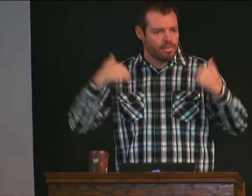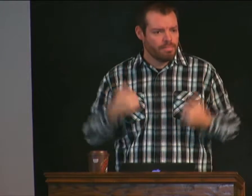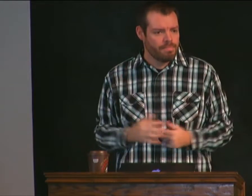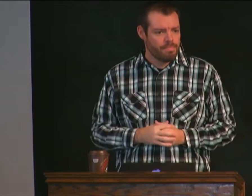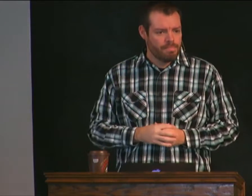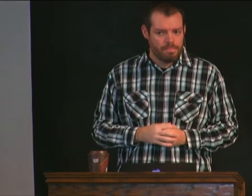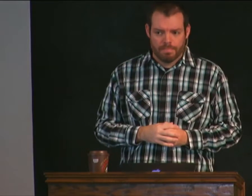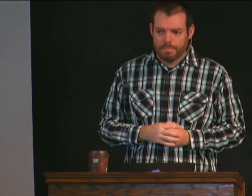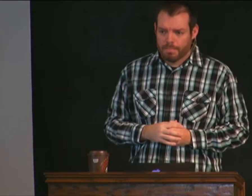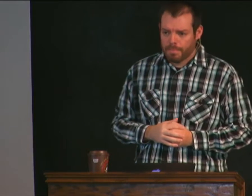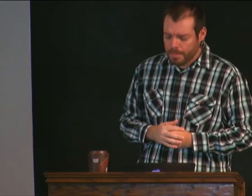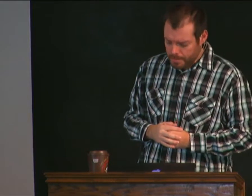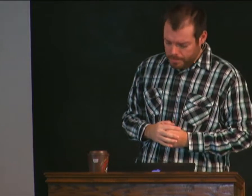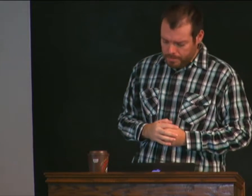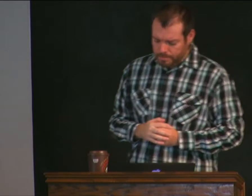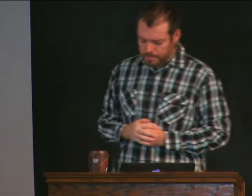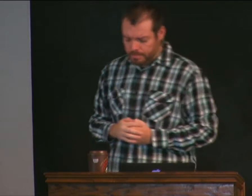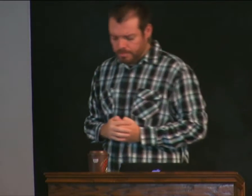to come on up.